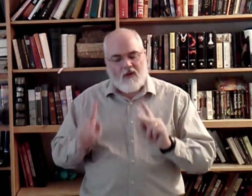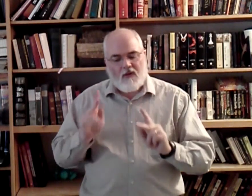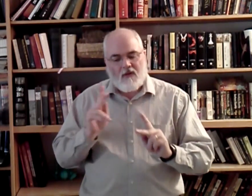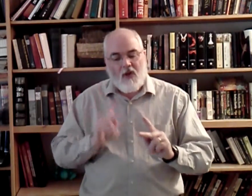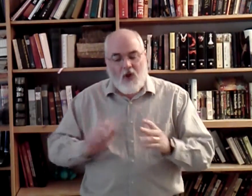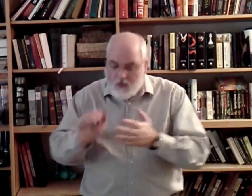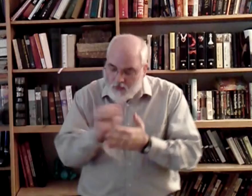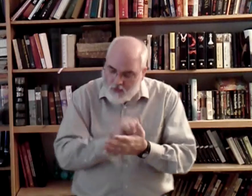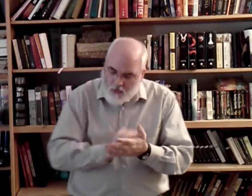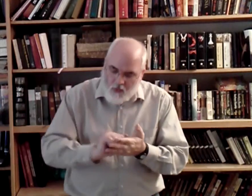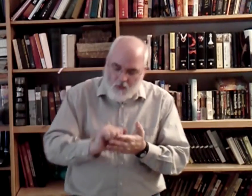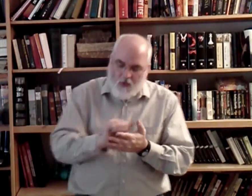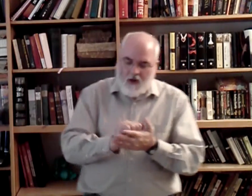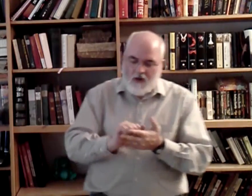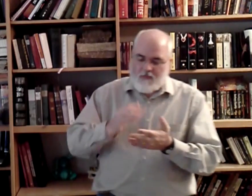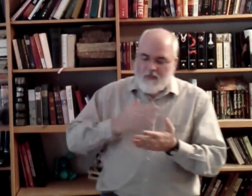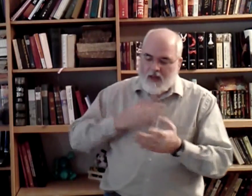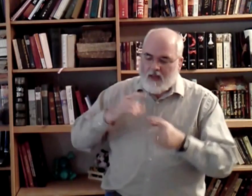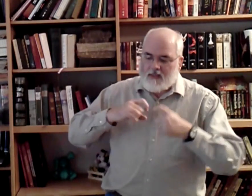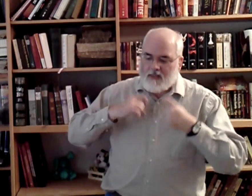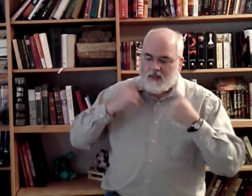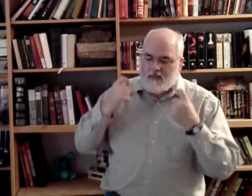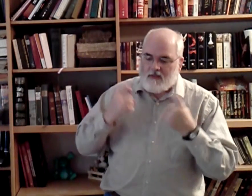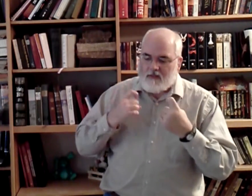someone to wash my sins